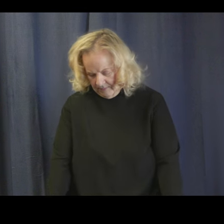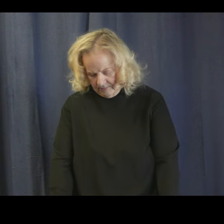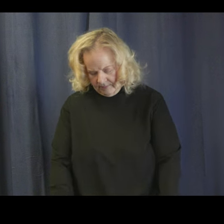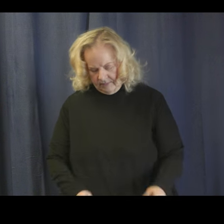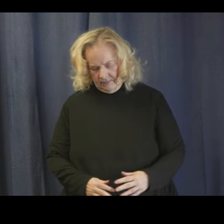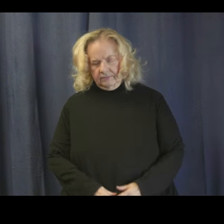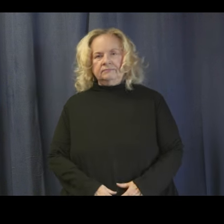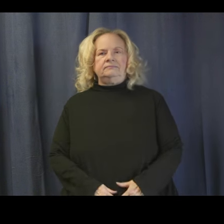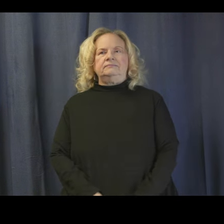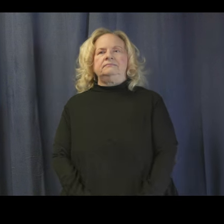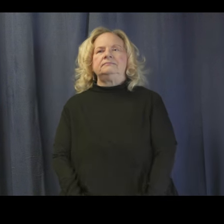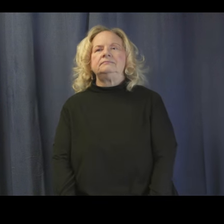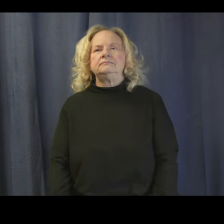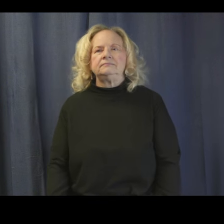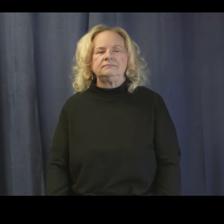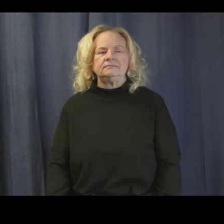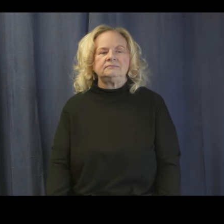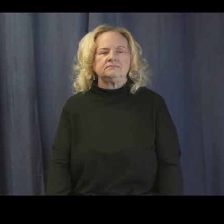All right.